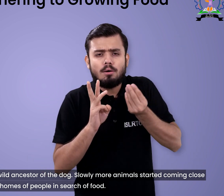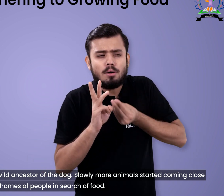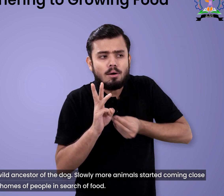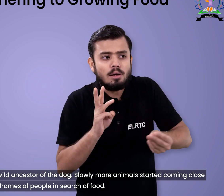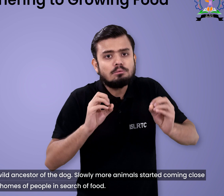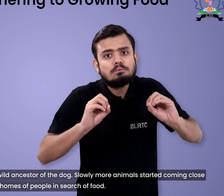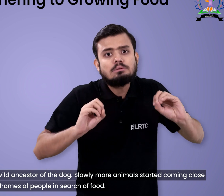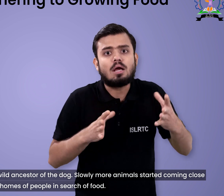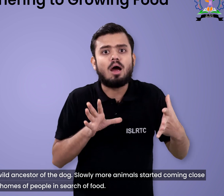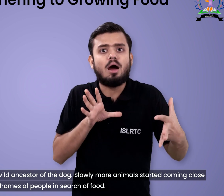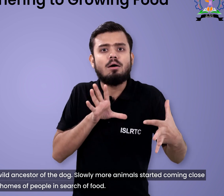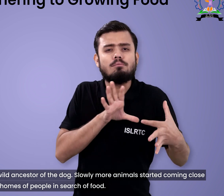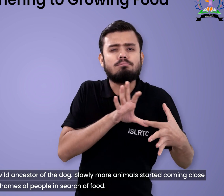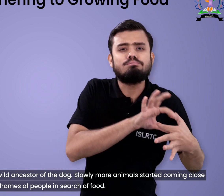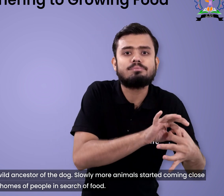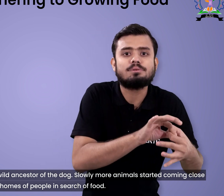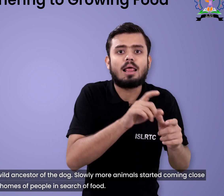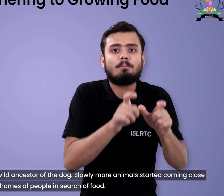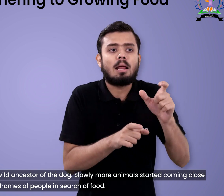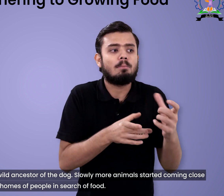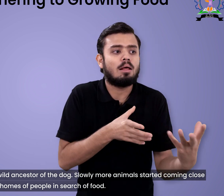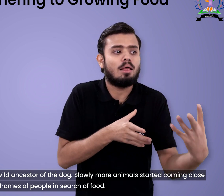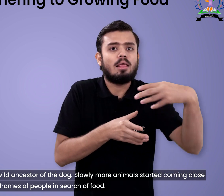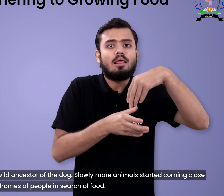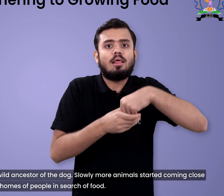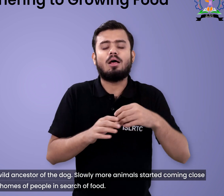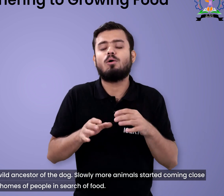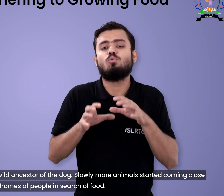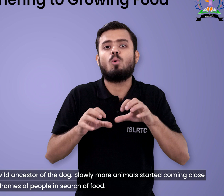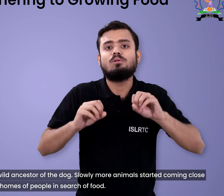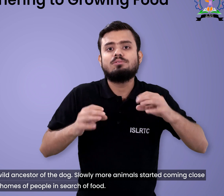to the homes of people in search of food.